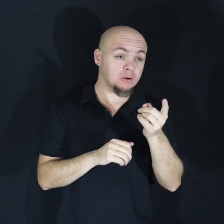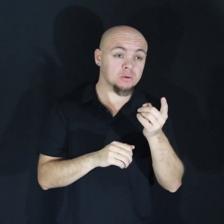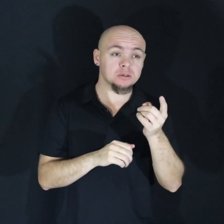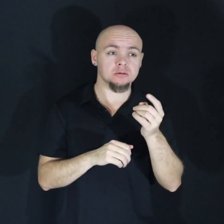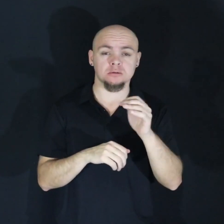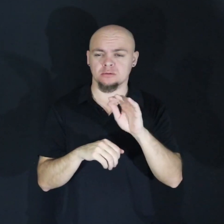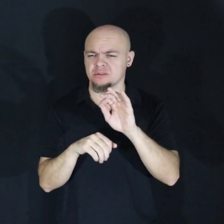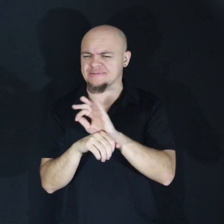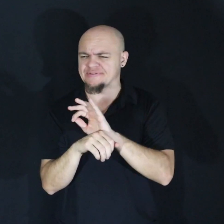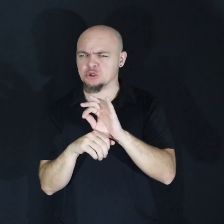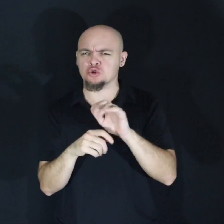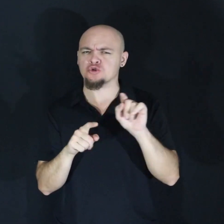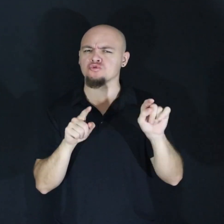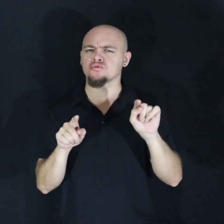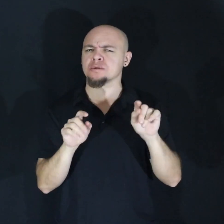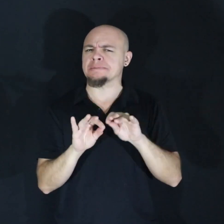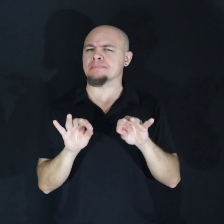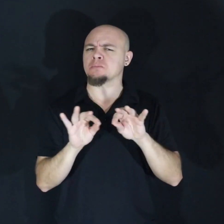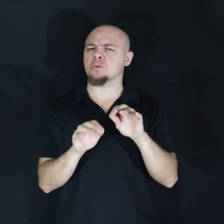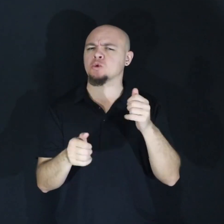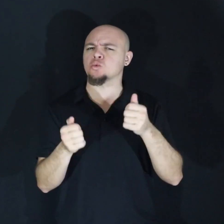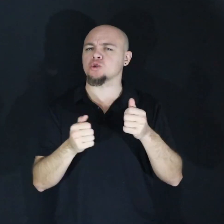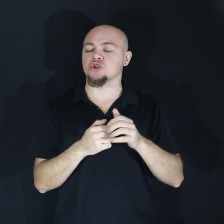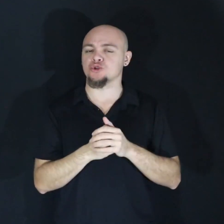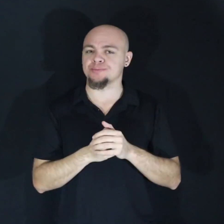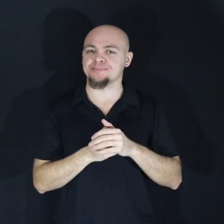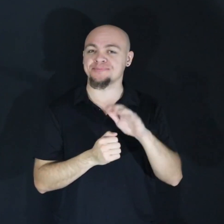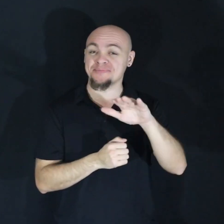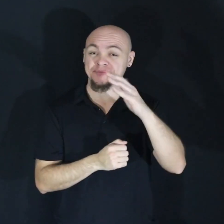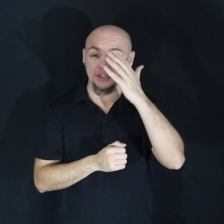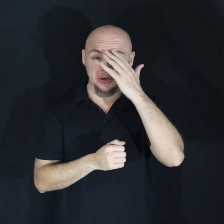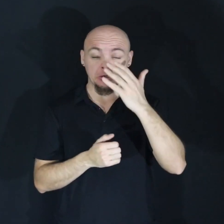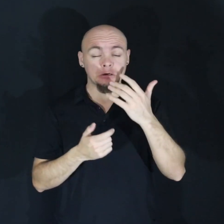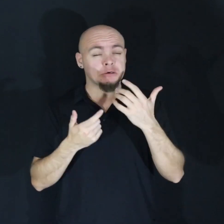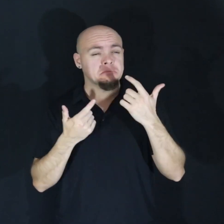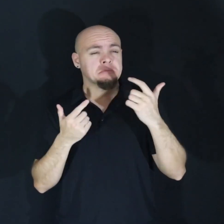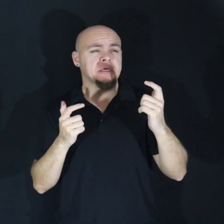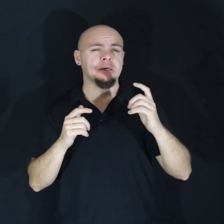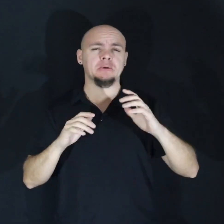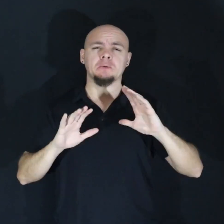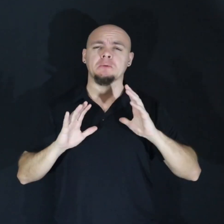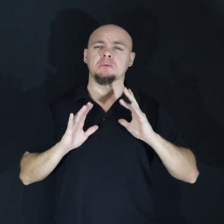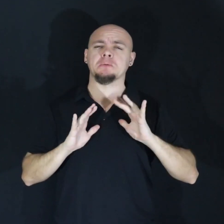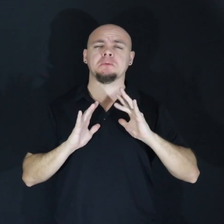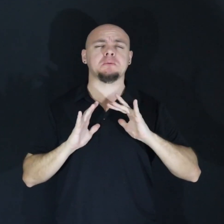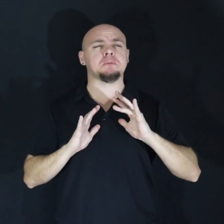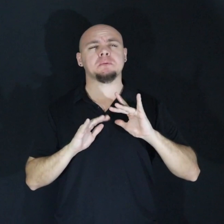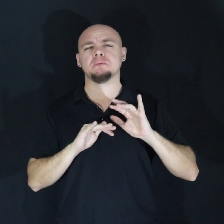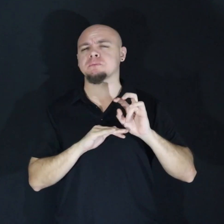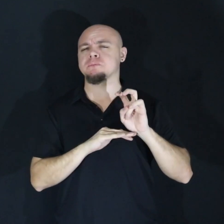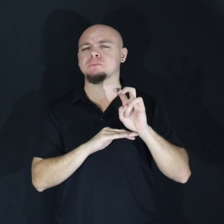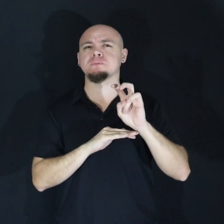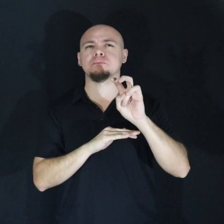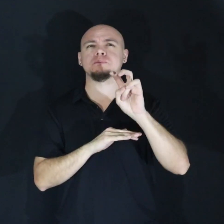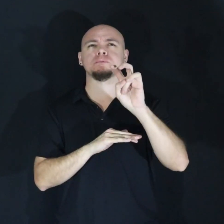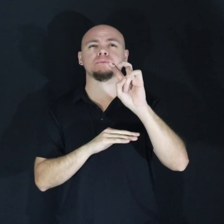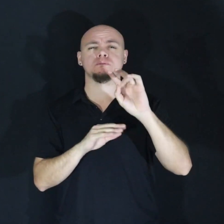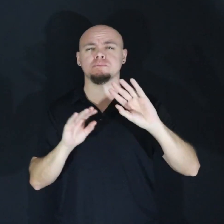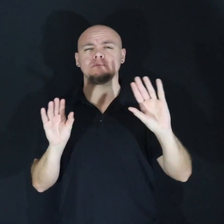its functionality? Think of a grand, intricately designed staircase that takes your breath